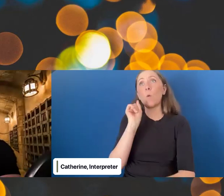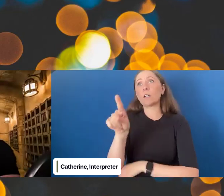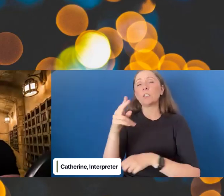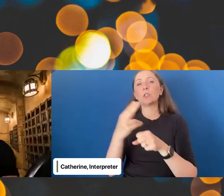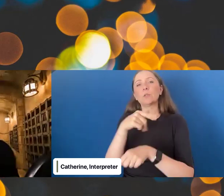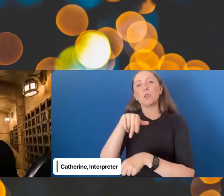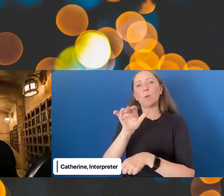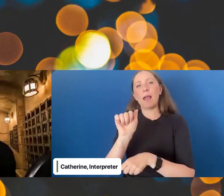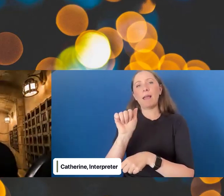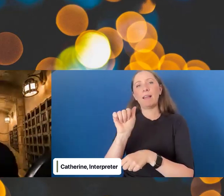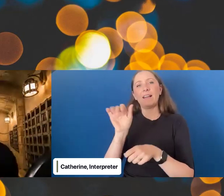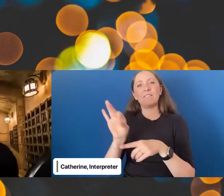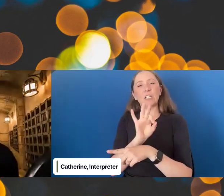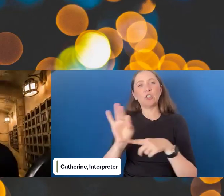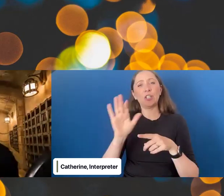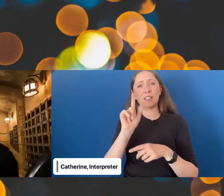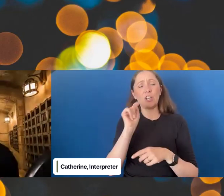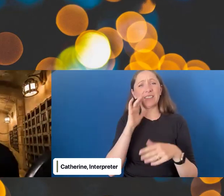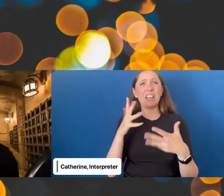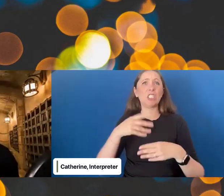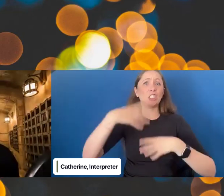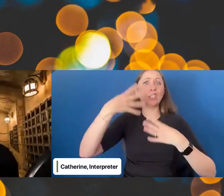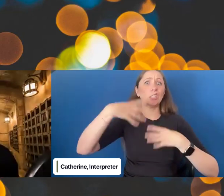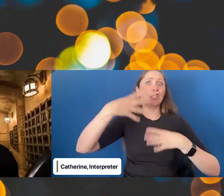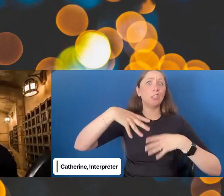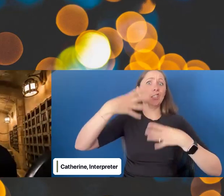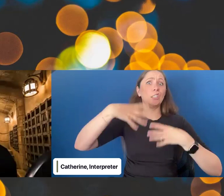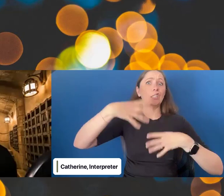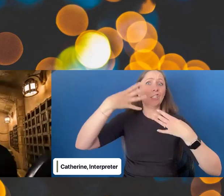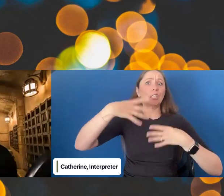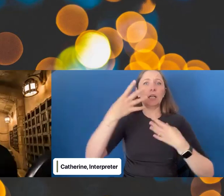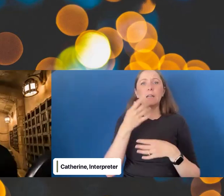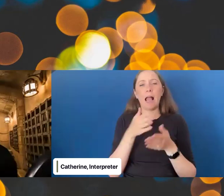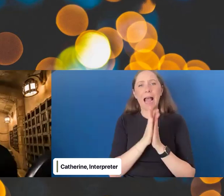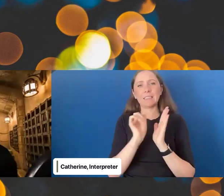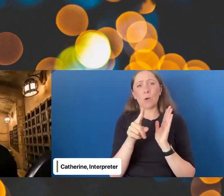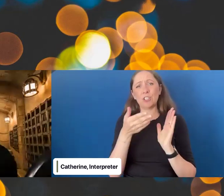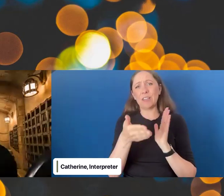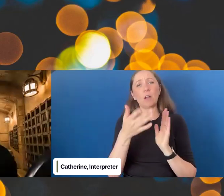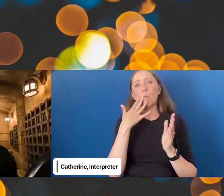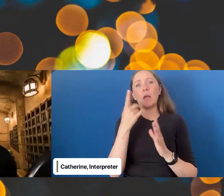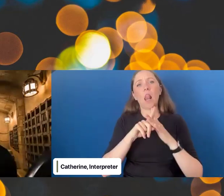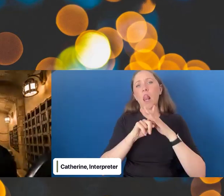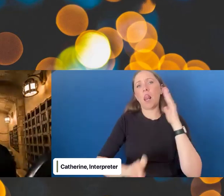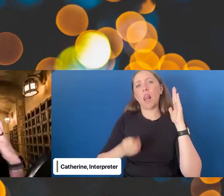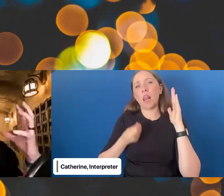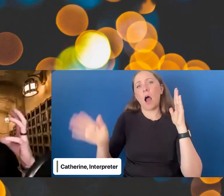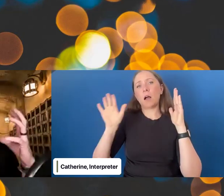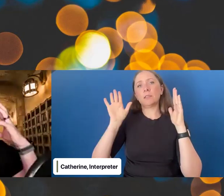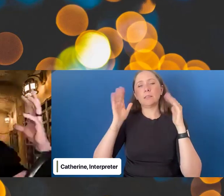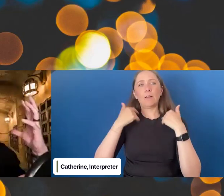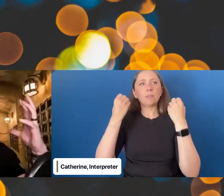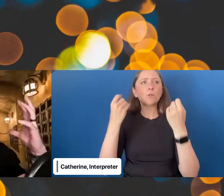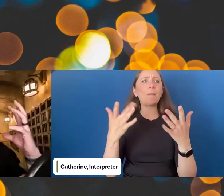Q&A box. The chat is already a waterfall, so saying questions in there is just a lost cause at this point. There's so many fun,